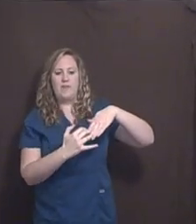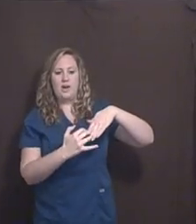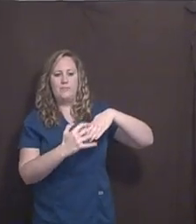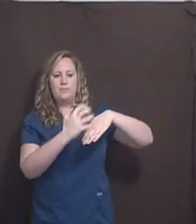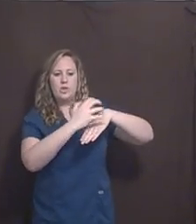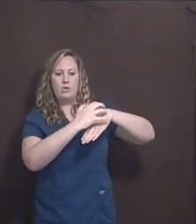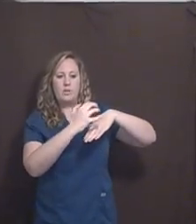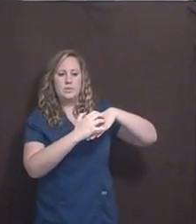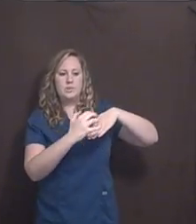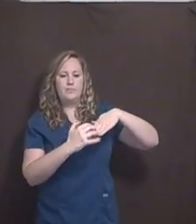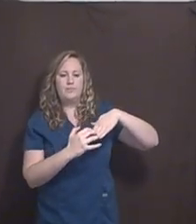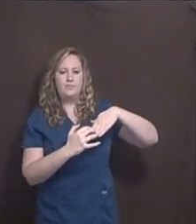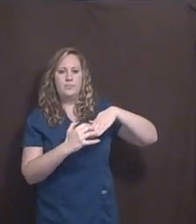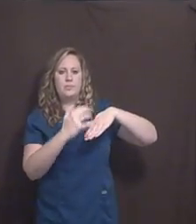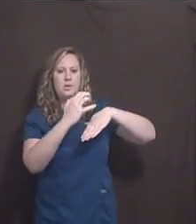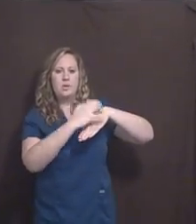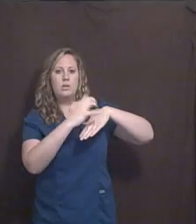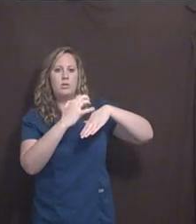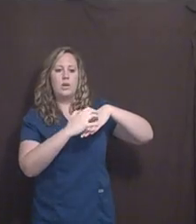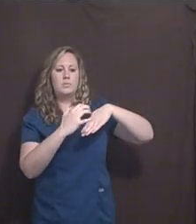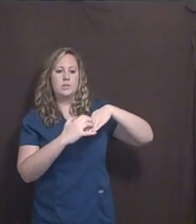vine. Grapes. Grapes.